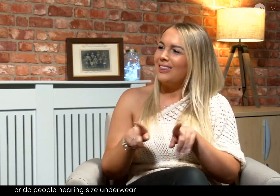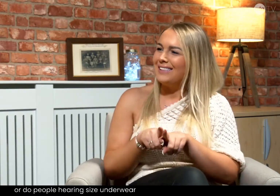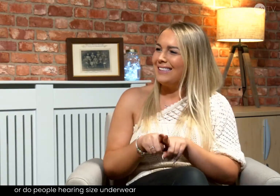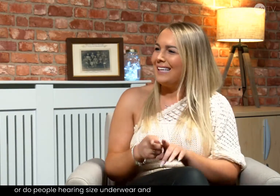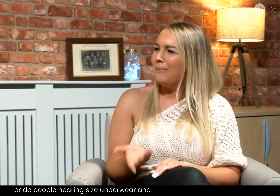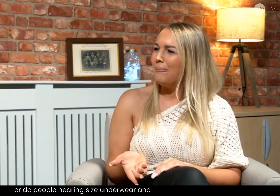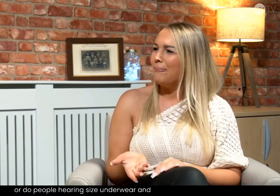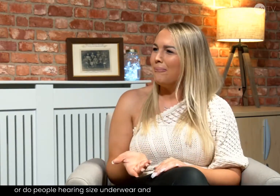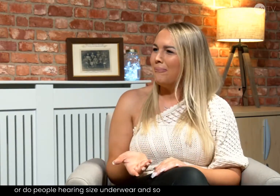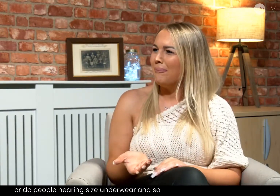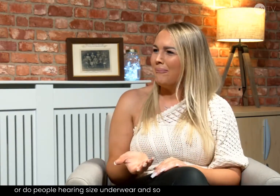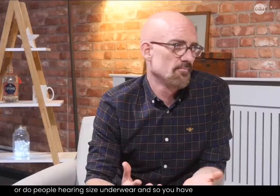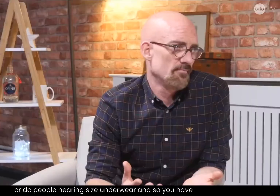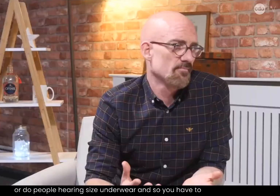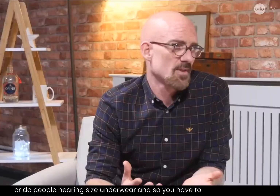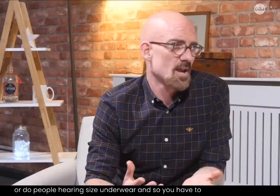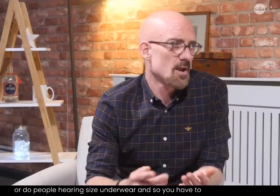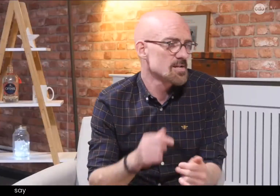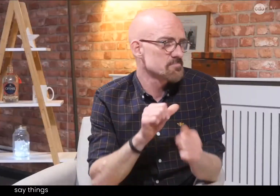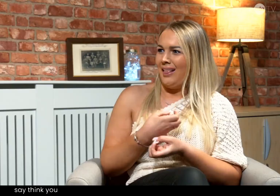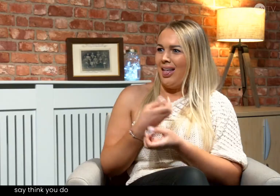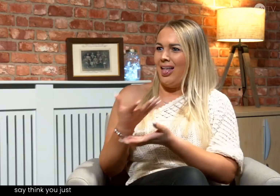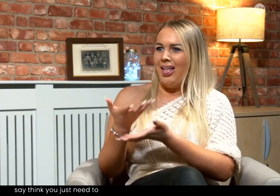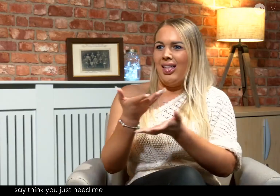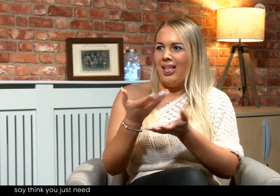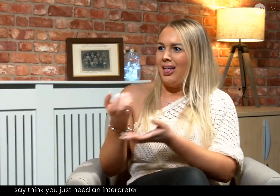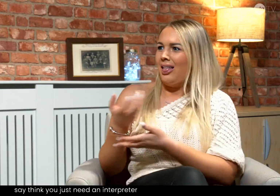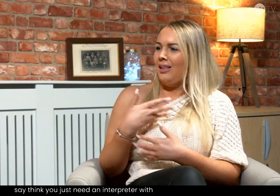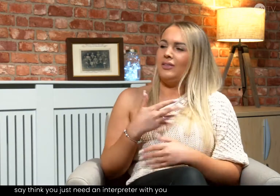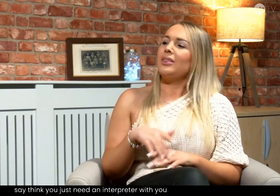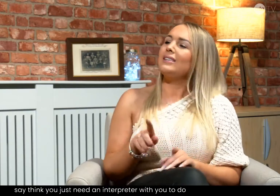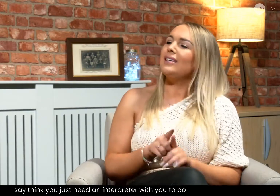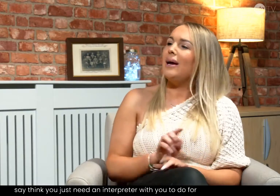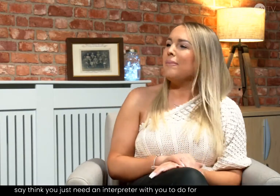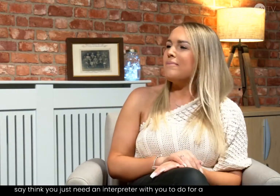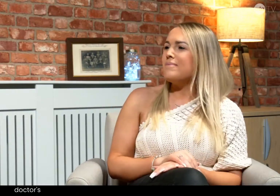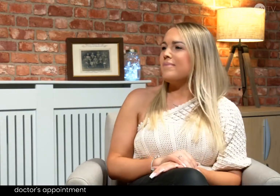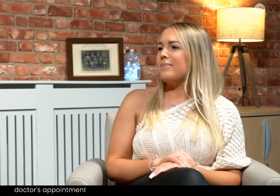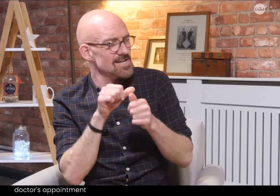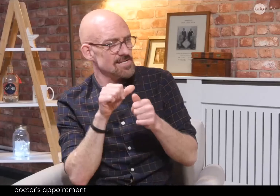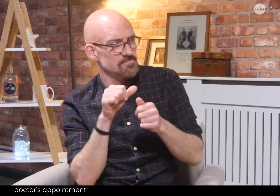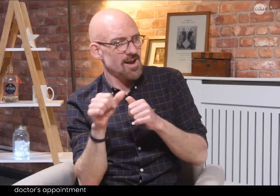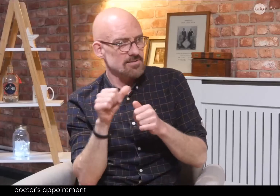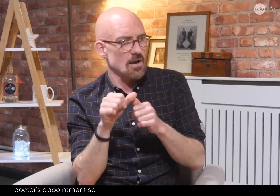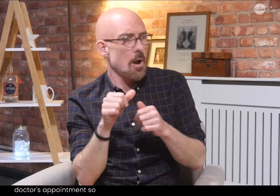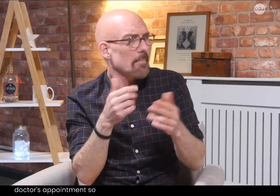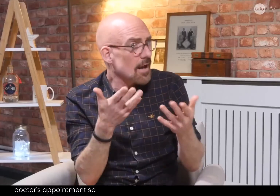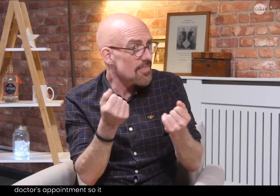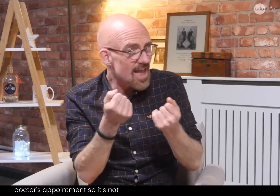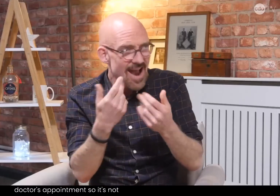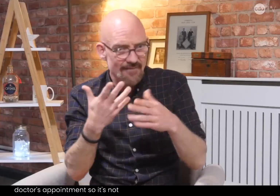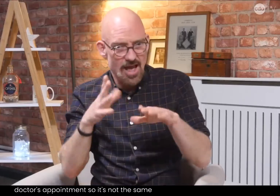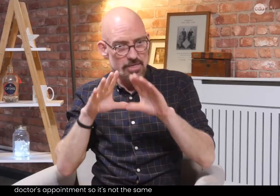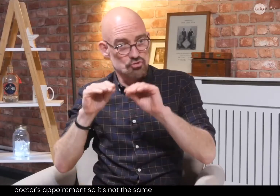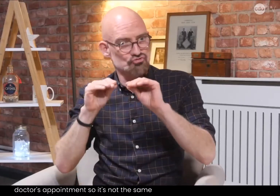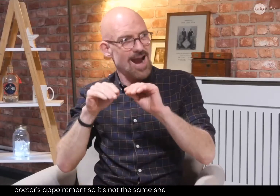to, they think you just need an interpreter with you as you do for a doctor's appointment. So it's not the same, because you get passed from pillar to post and have that